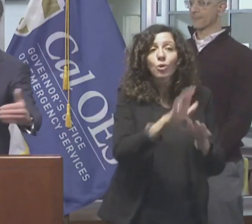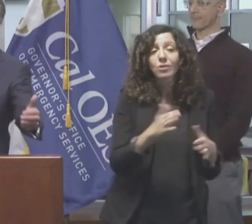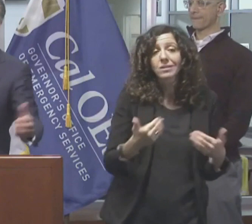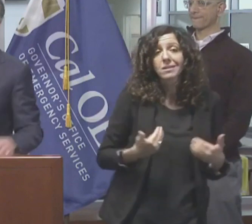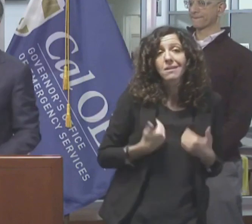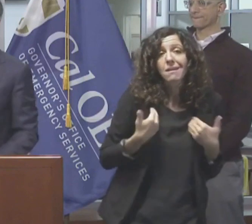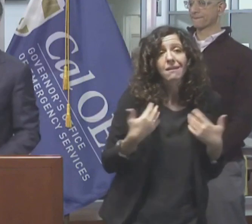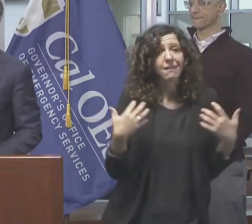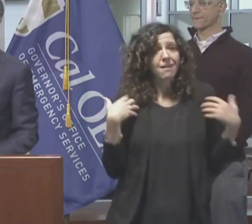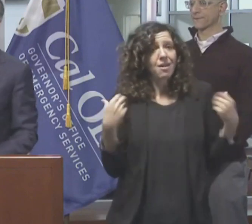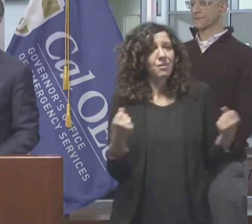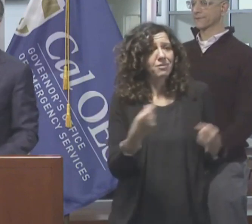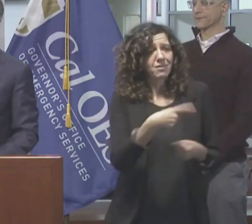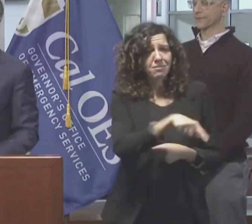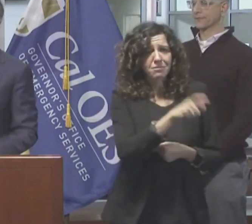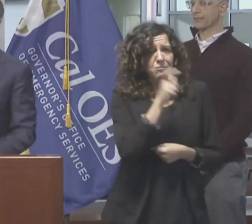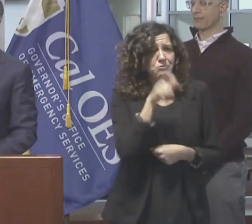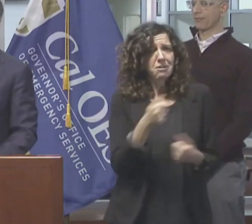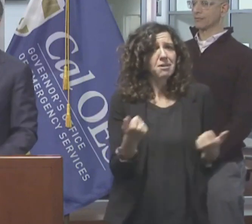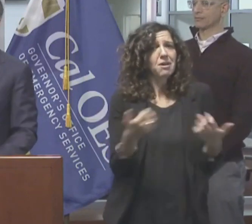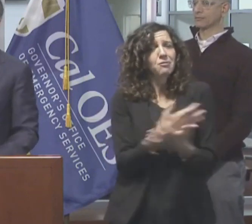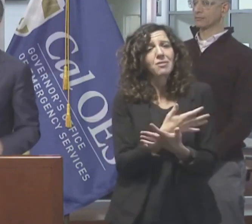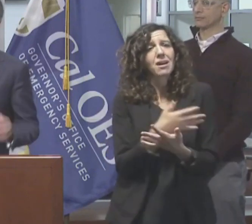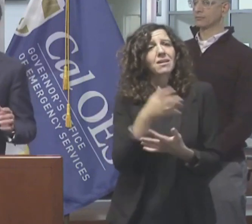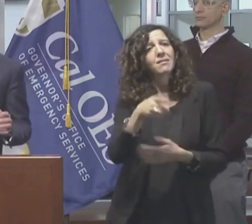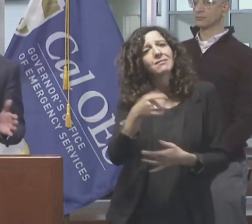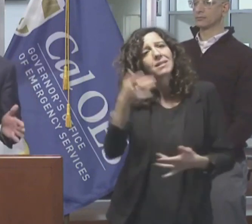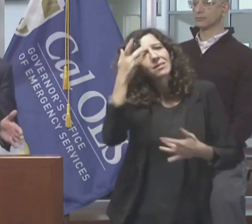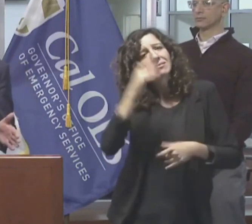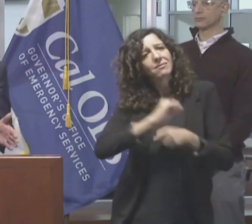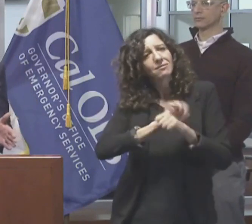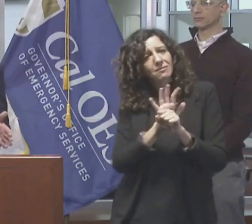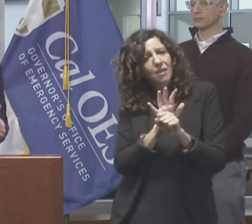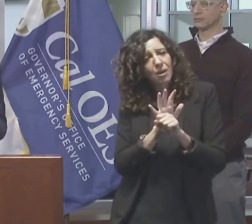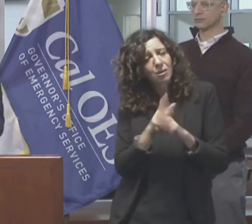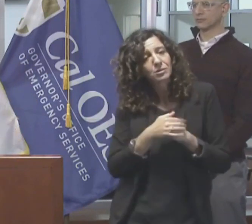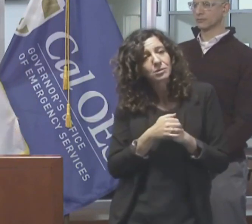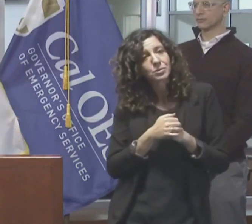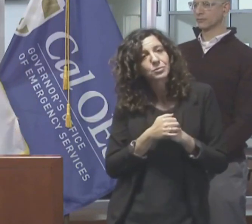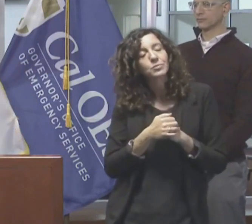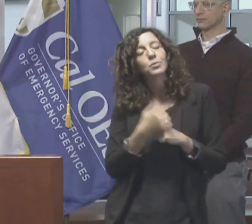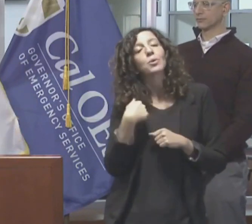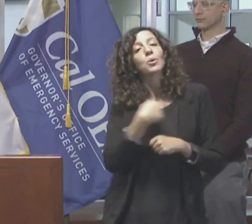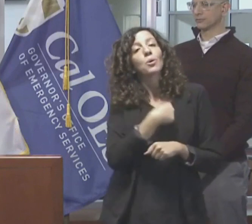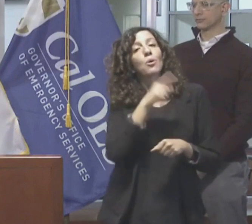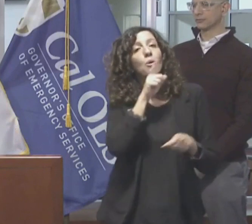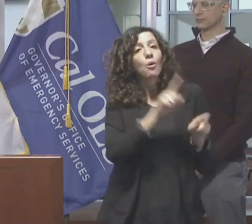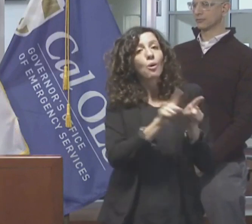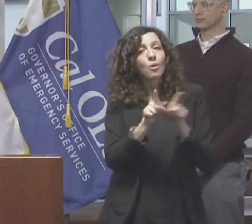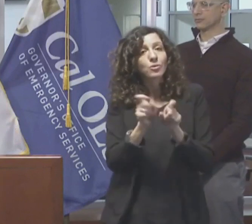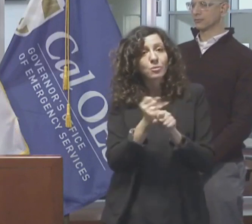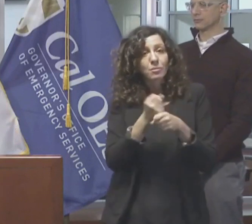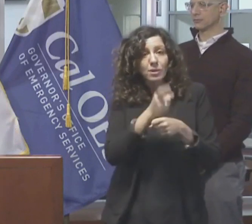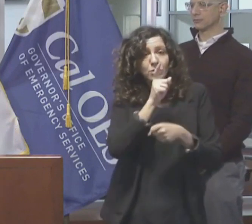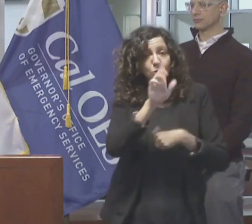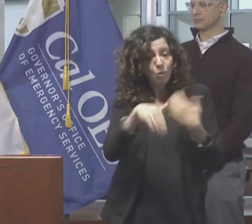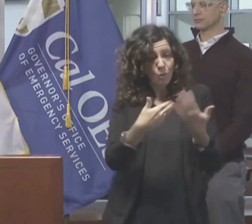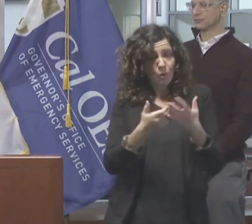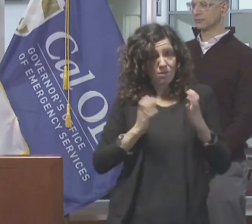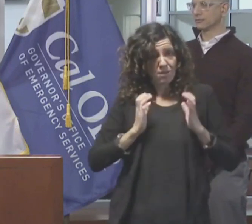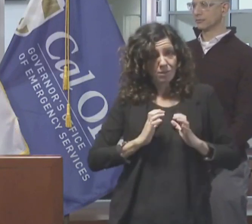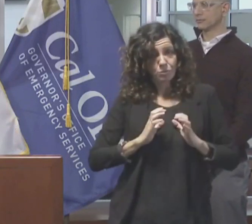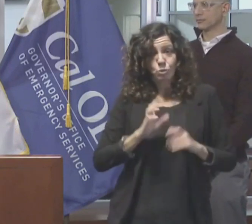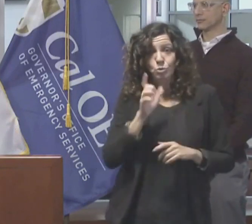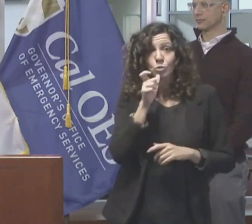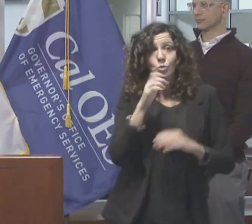that it should not be in fear of this virus taking their lives. We are separating, in addition to that, all customers 65 and